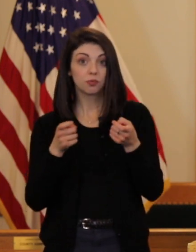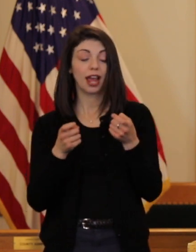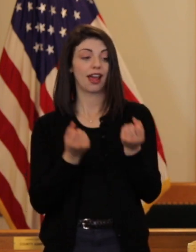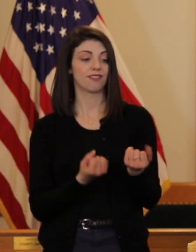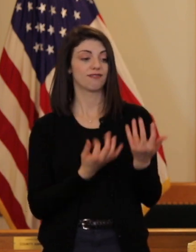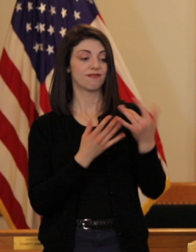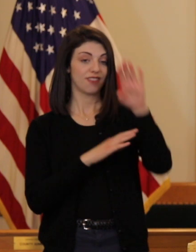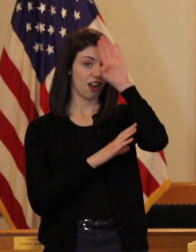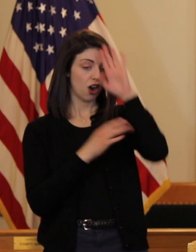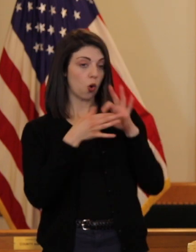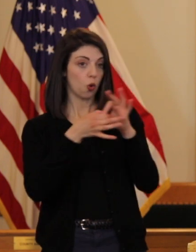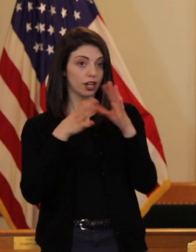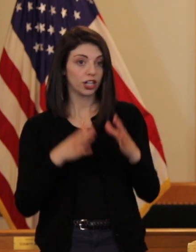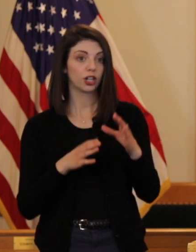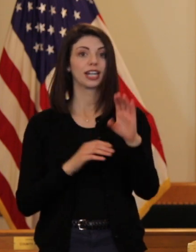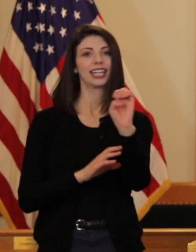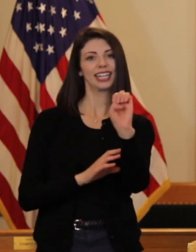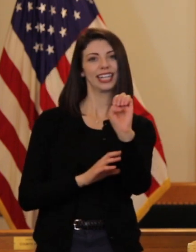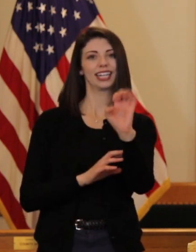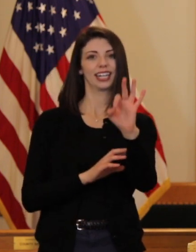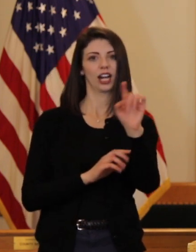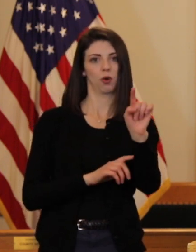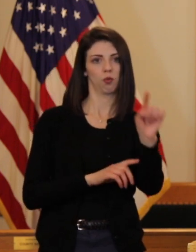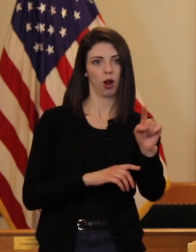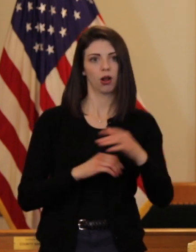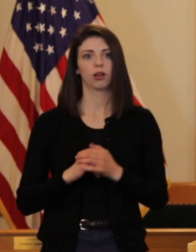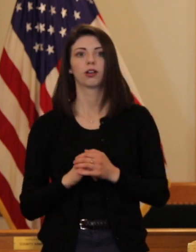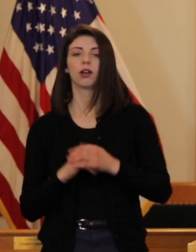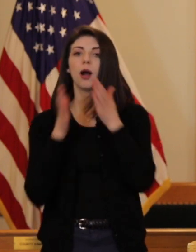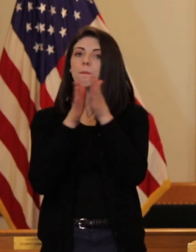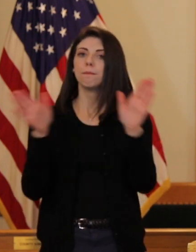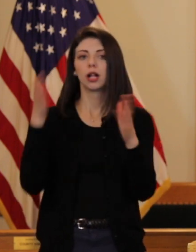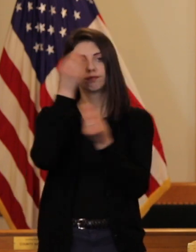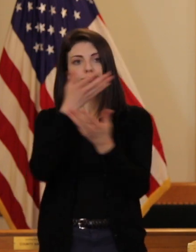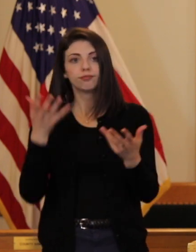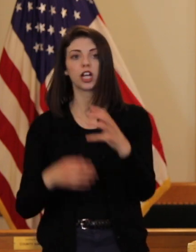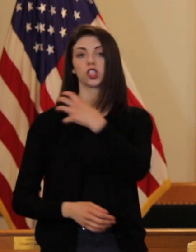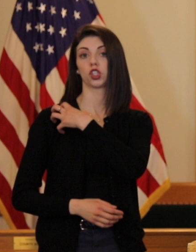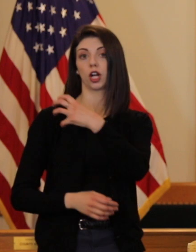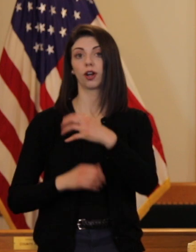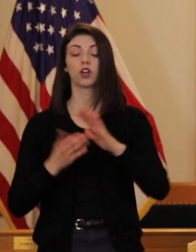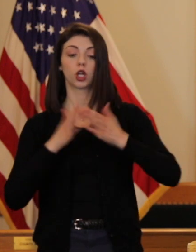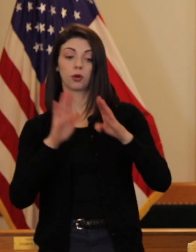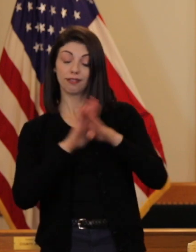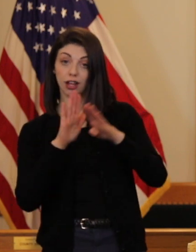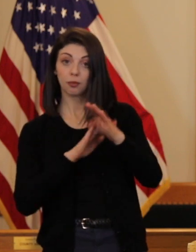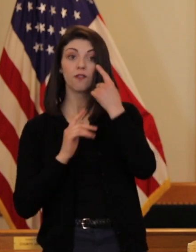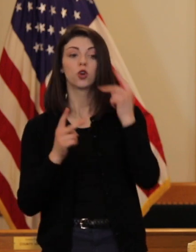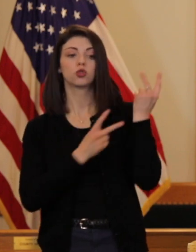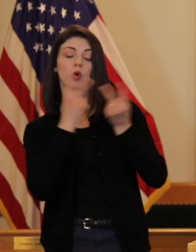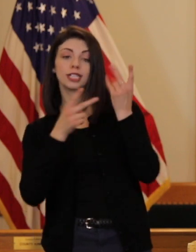Coordinator, Emergency 911, Public Information, the Sheriff, Community Development, Tourism and